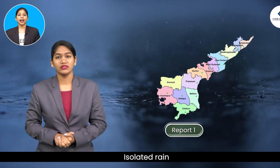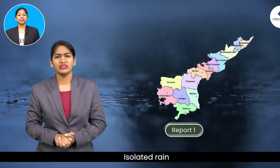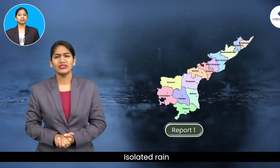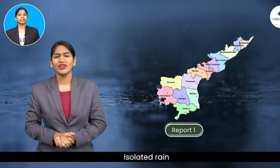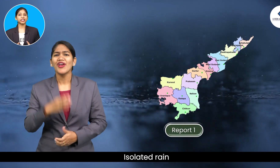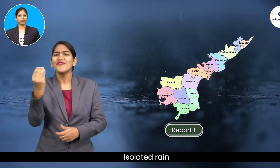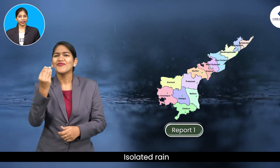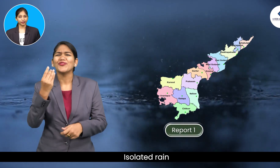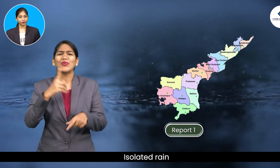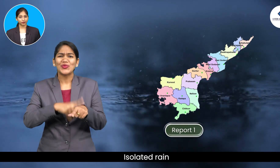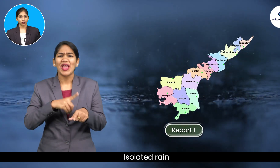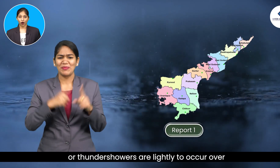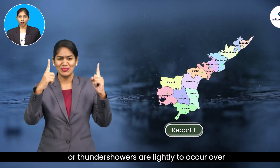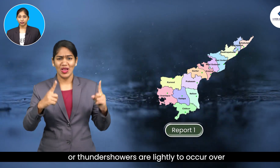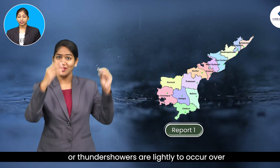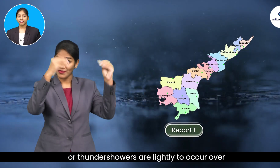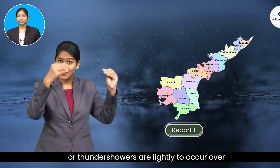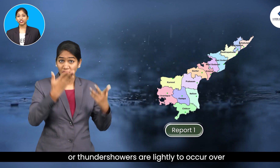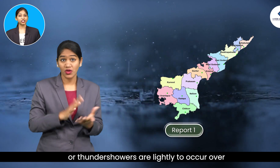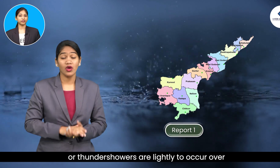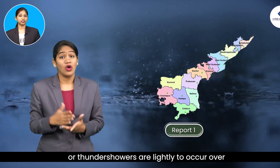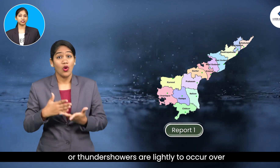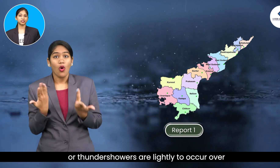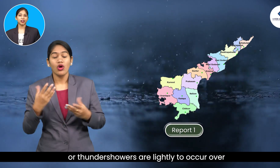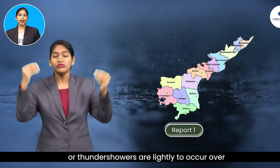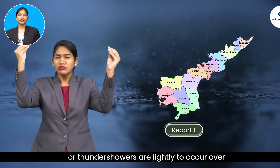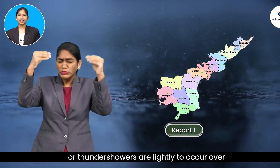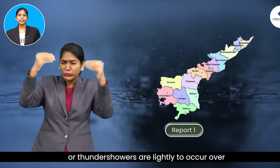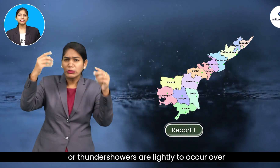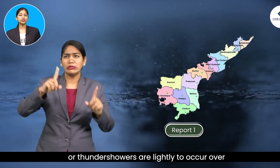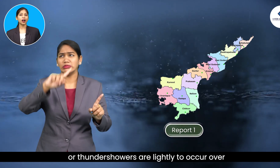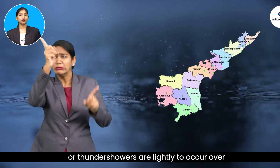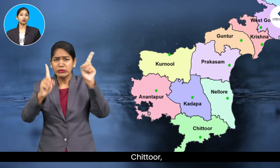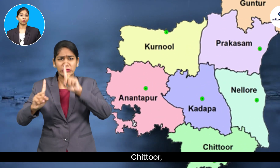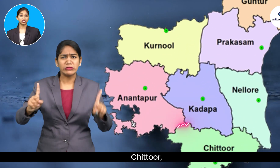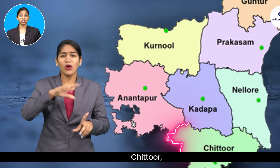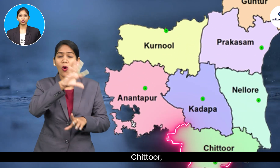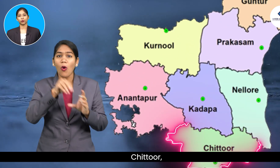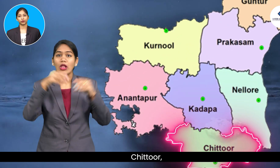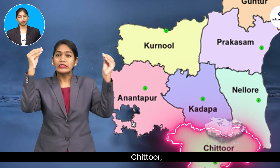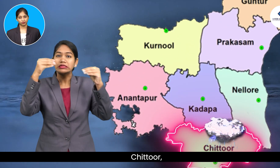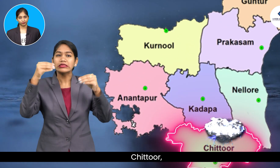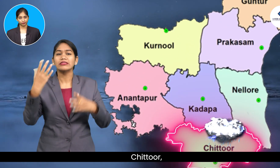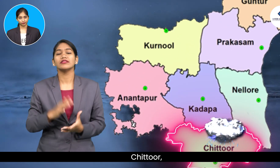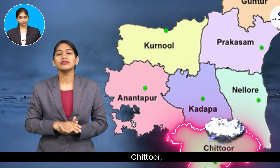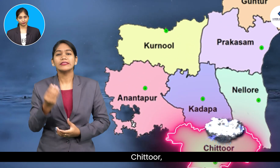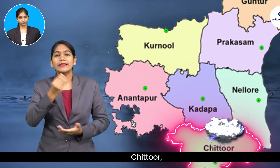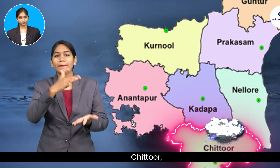Isolated rain Or thunder showers Are likely to occur Over Chittur